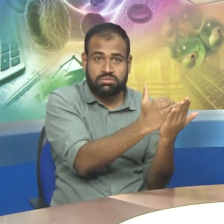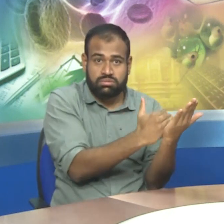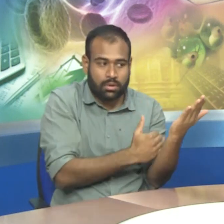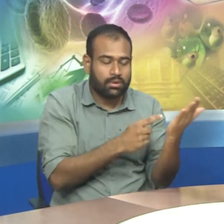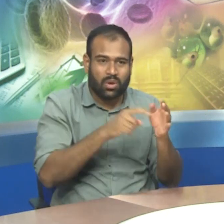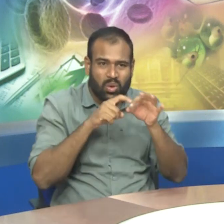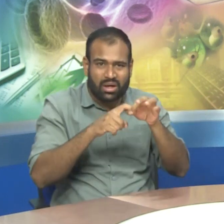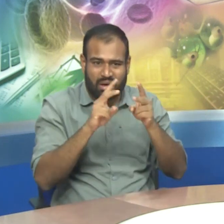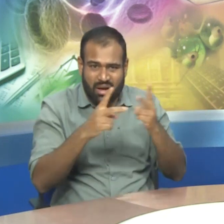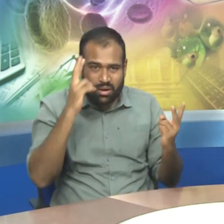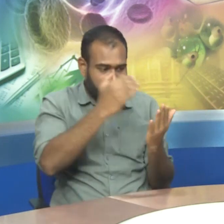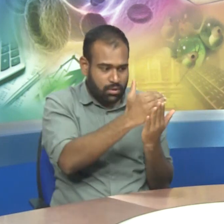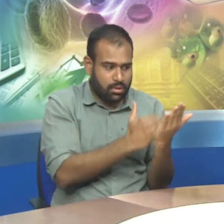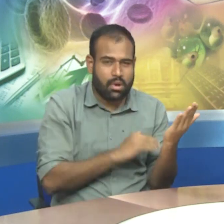reference queries,